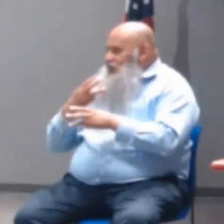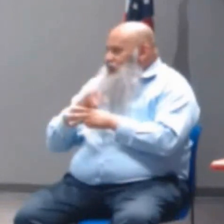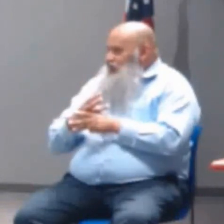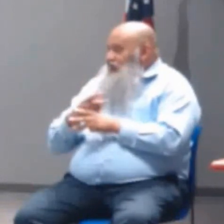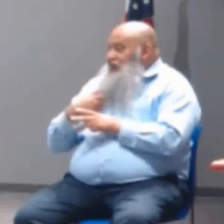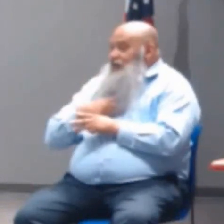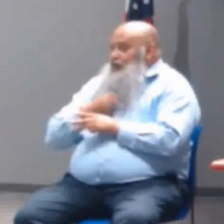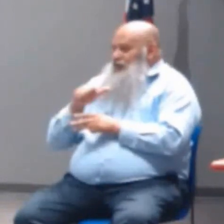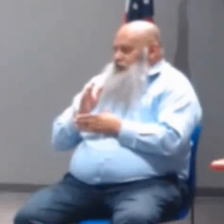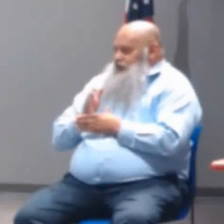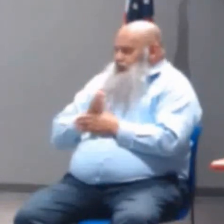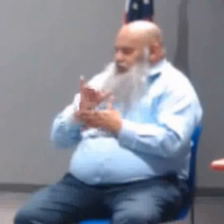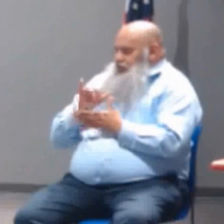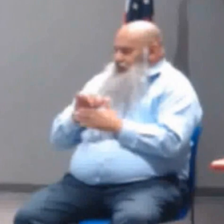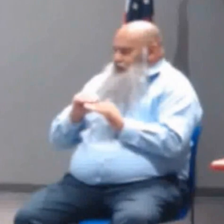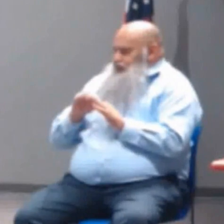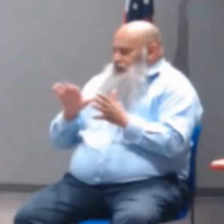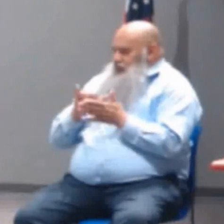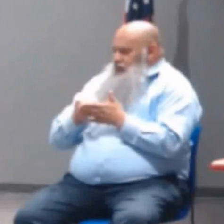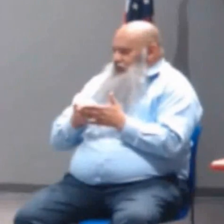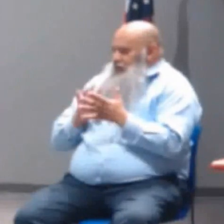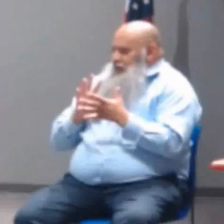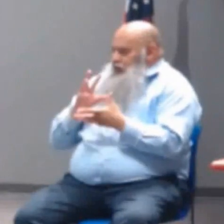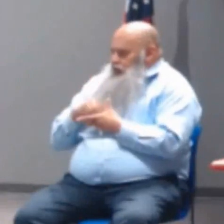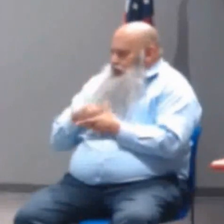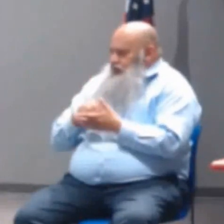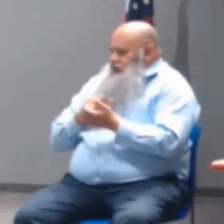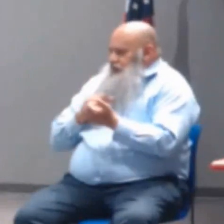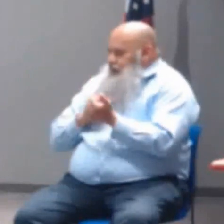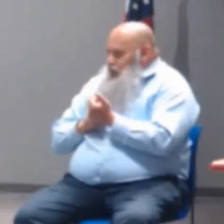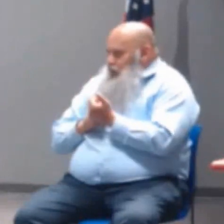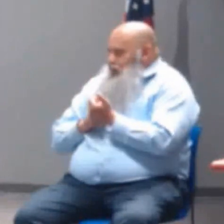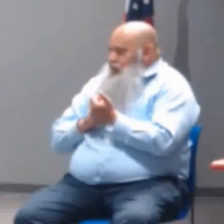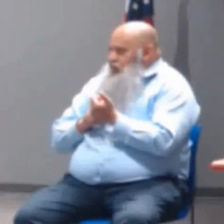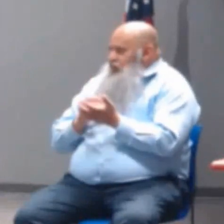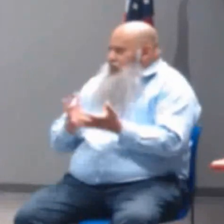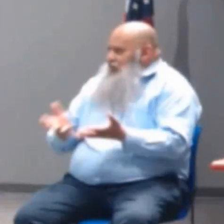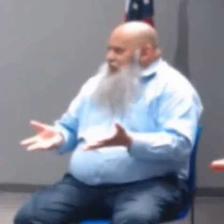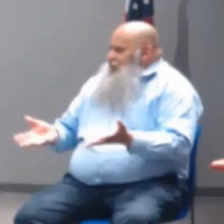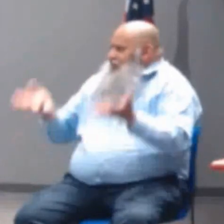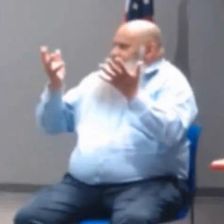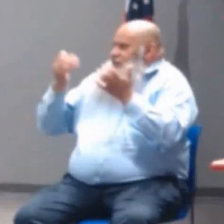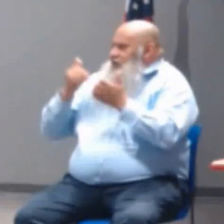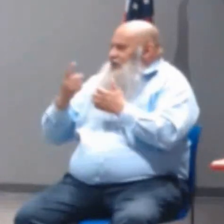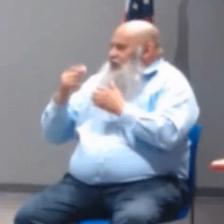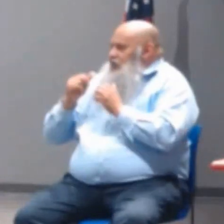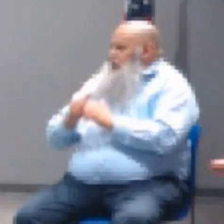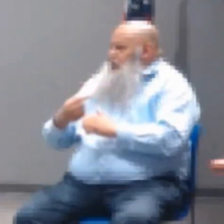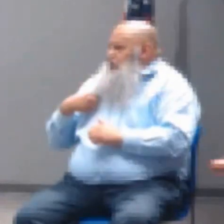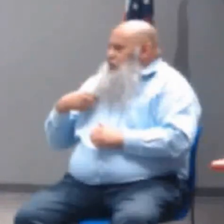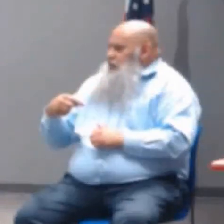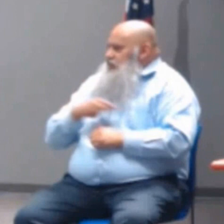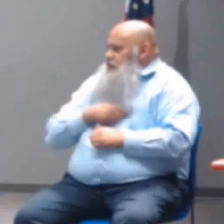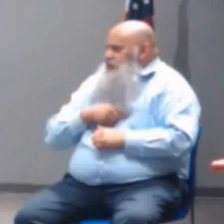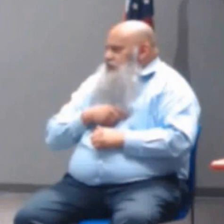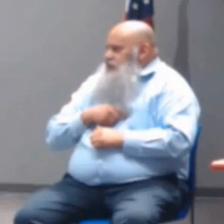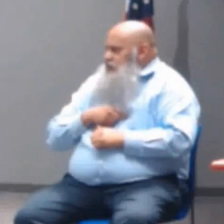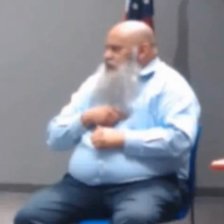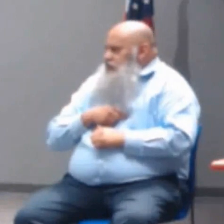and spread that inclusion and that support and just lift everybody up with us.